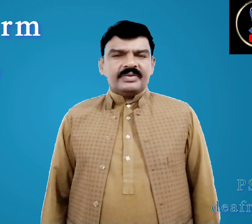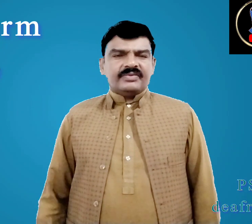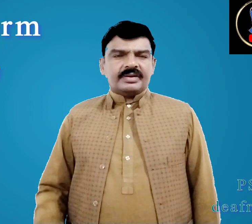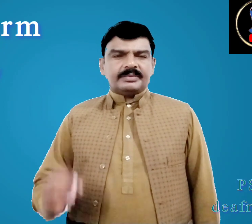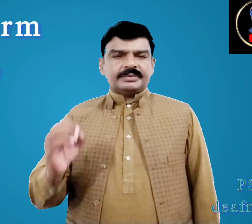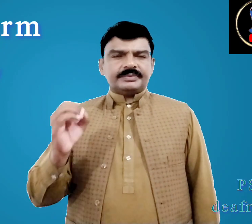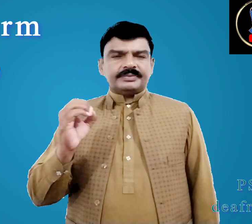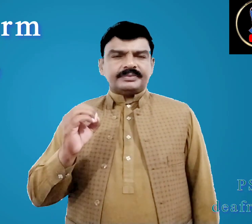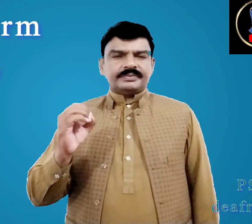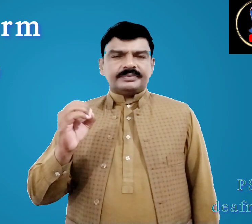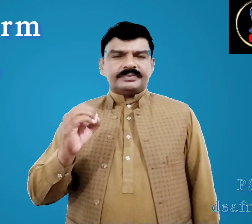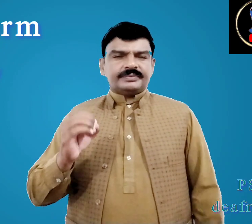ringworm,